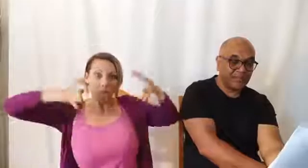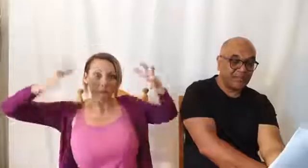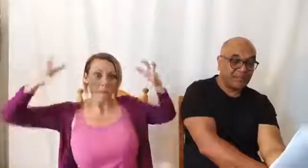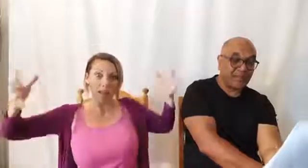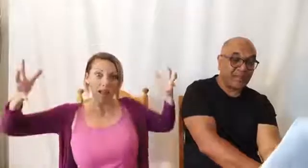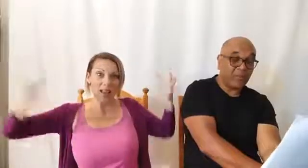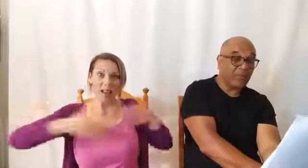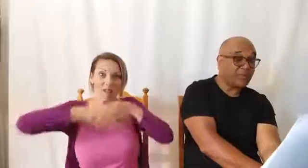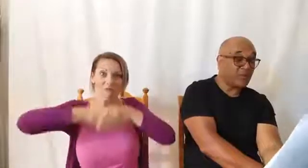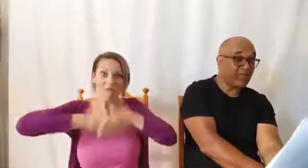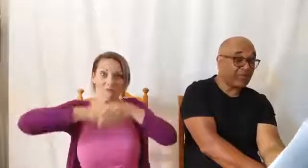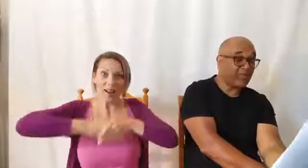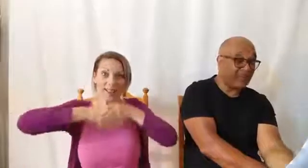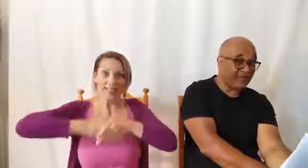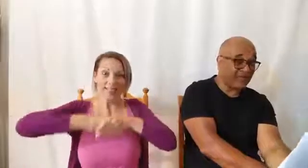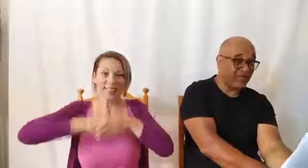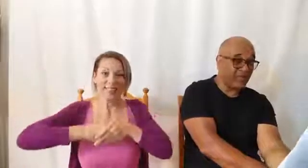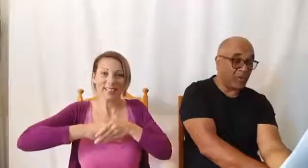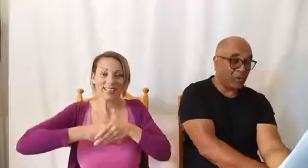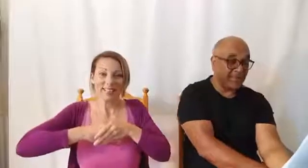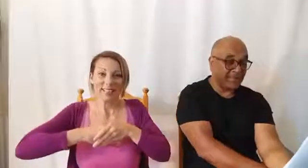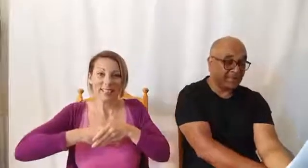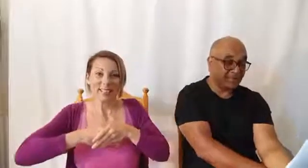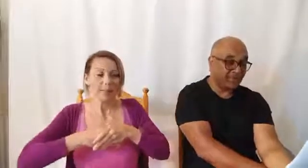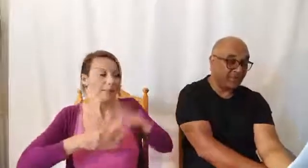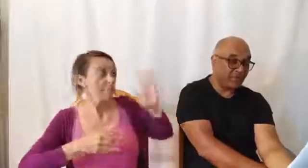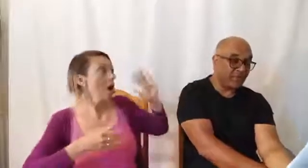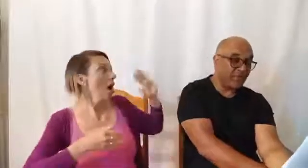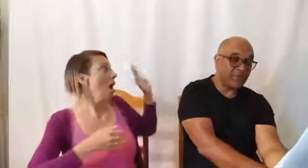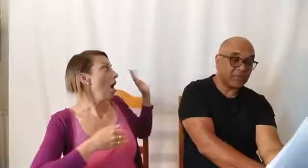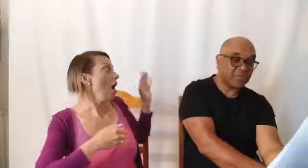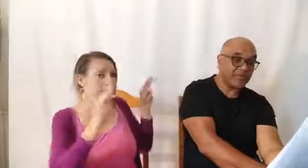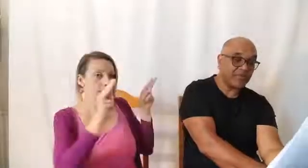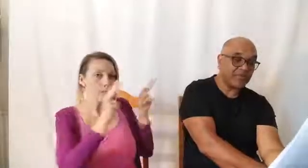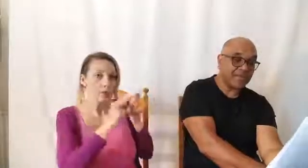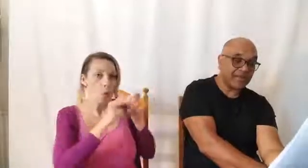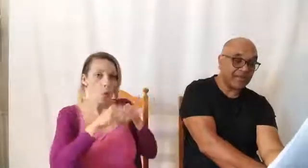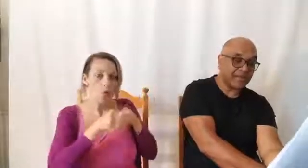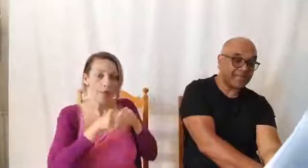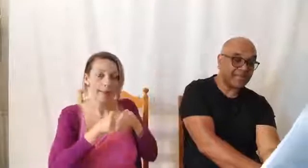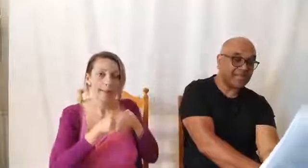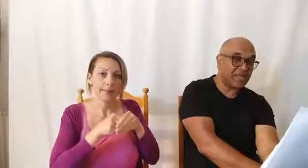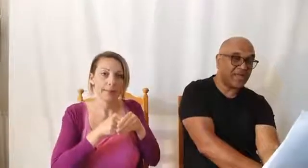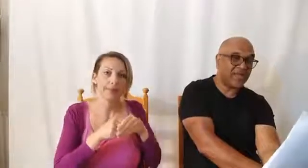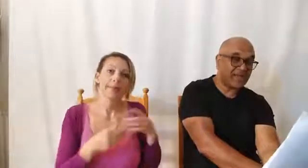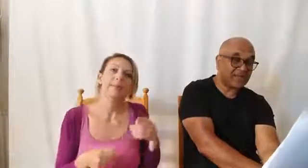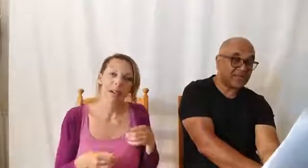Now, we must not think badly of poor Ben, for he was so very young and still so very